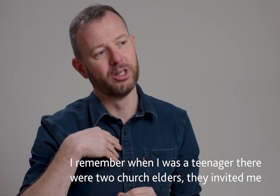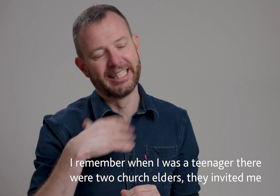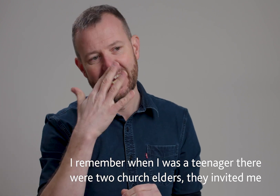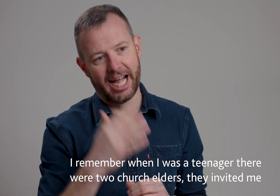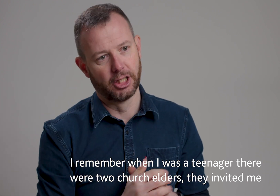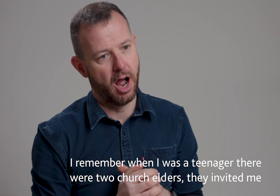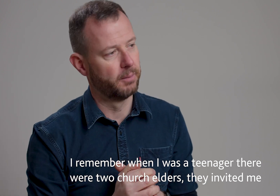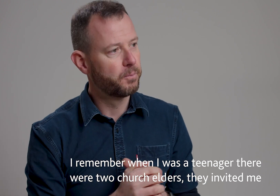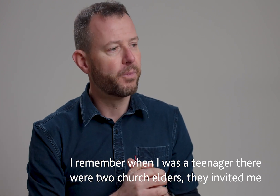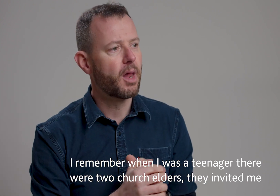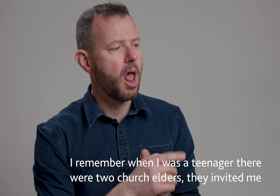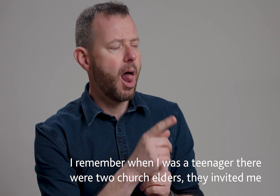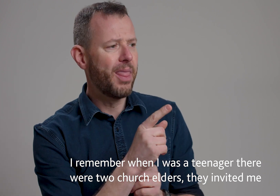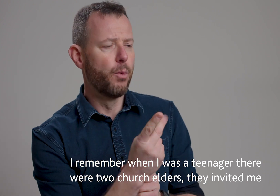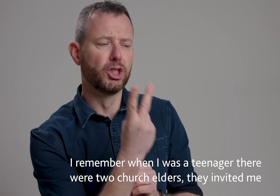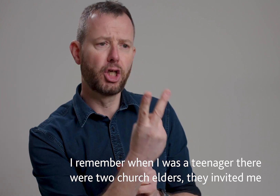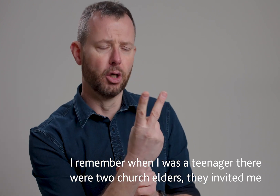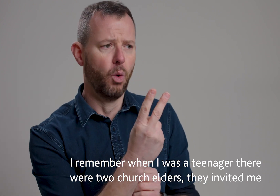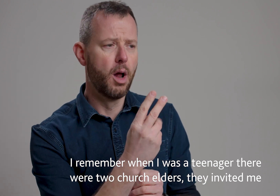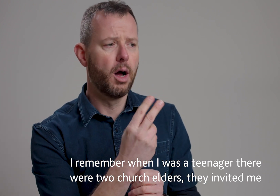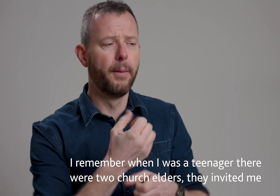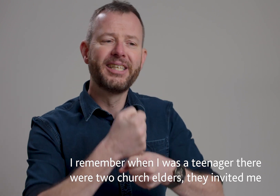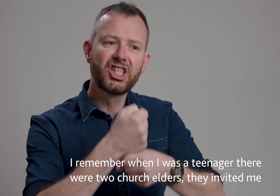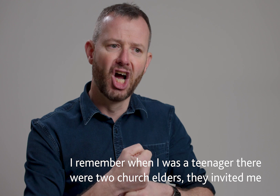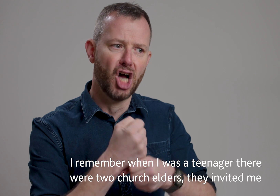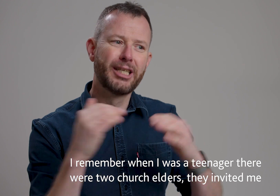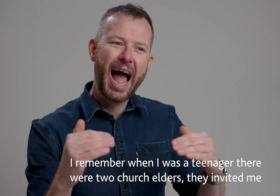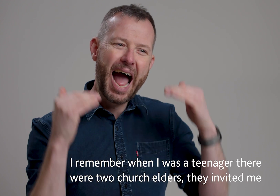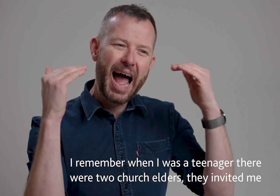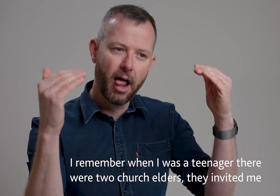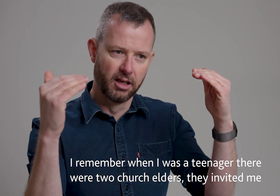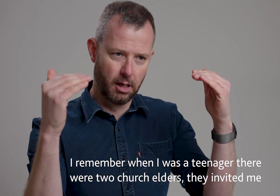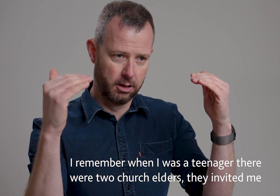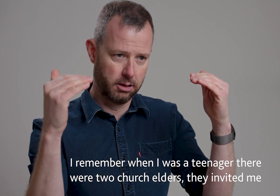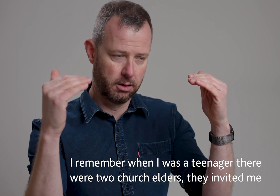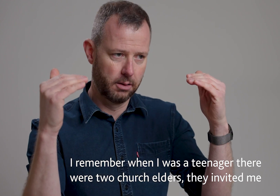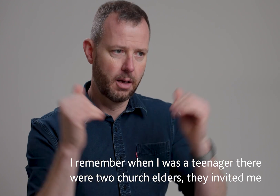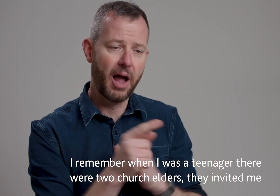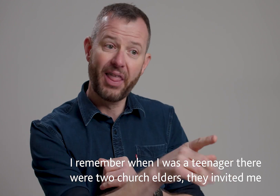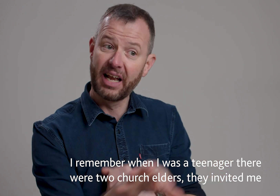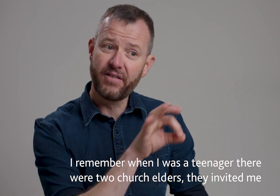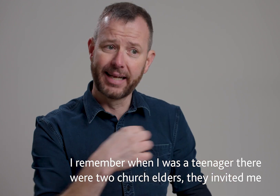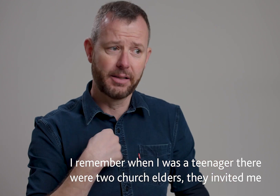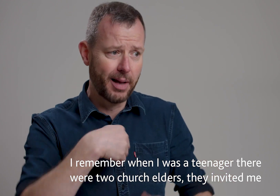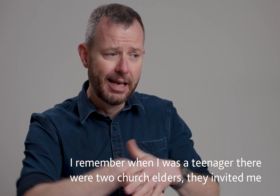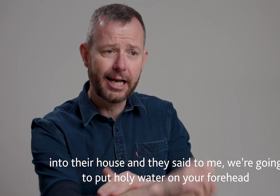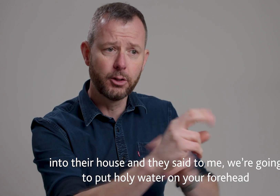a teenager, there were two deaf elders. They invited me into